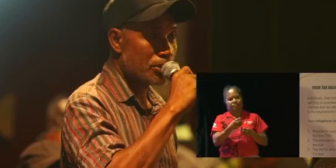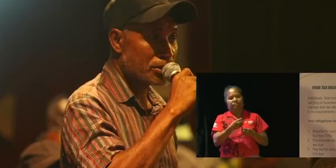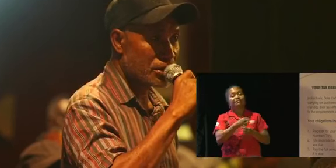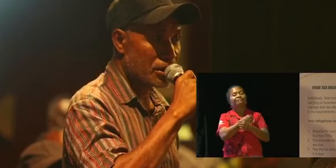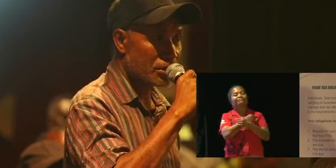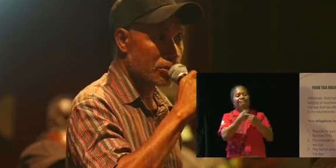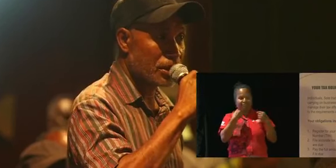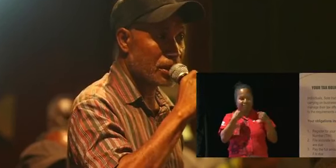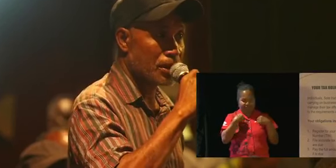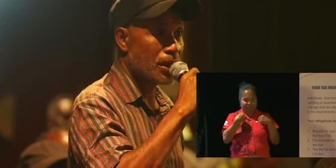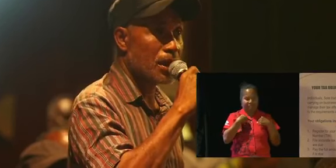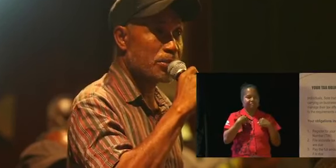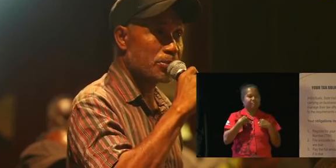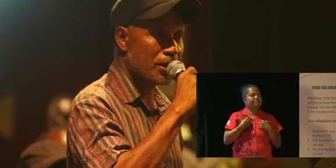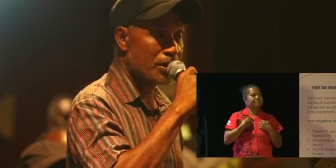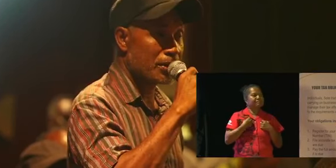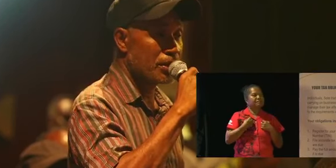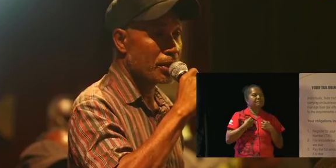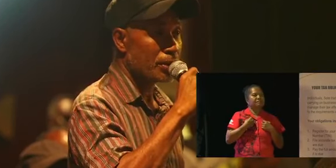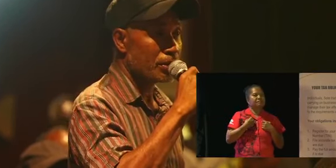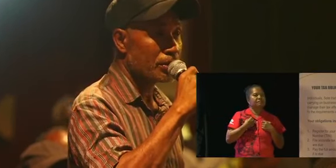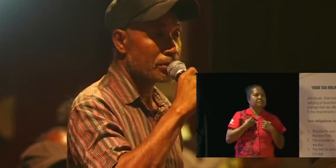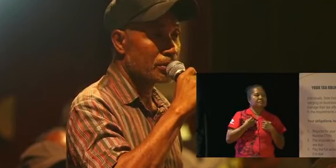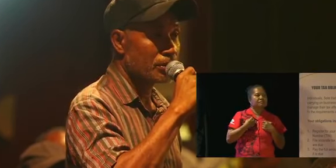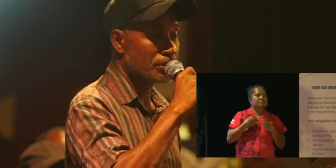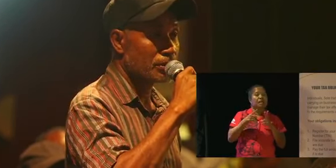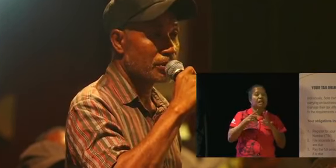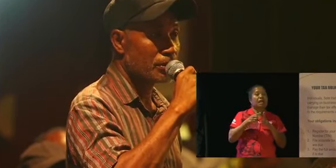My concern here is with the IPA